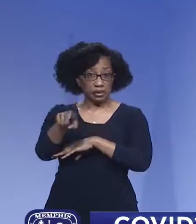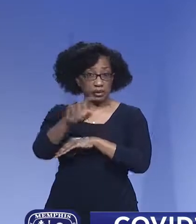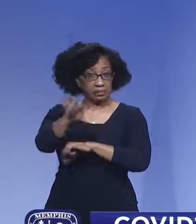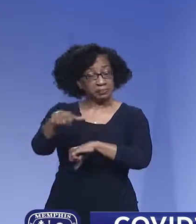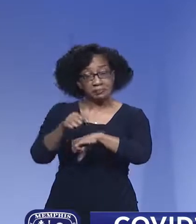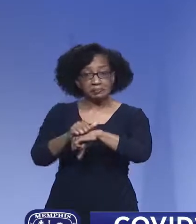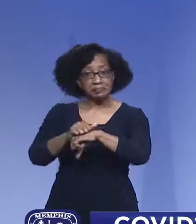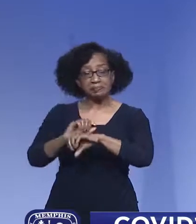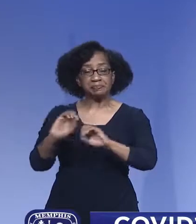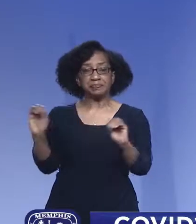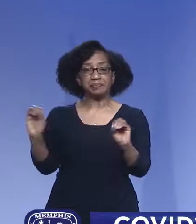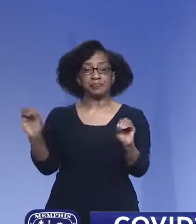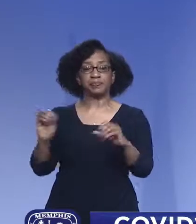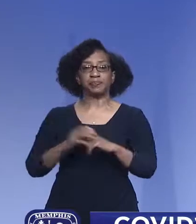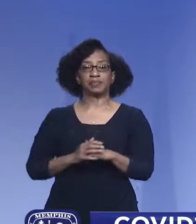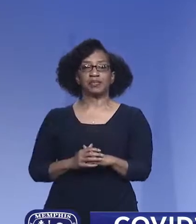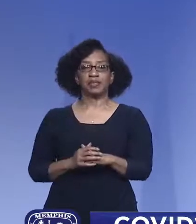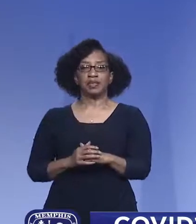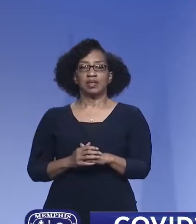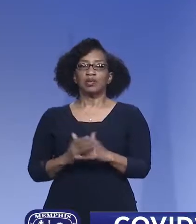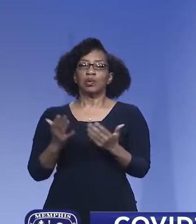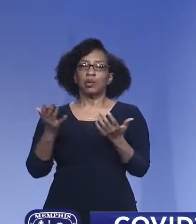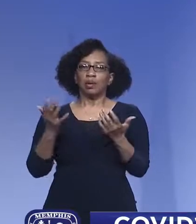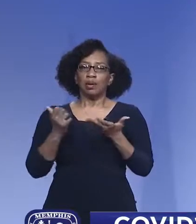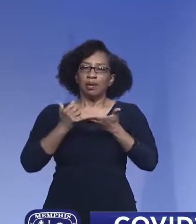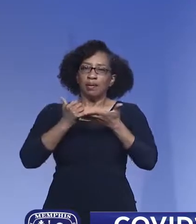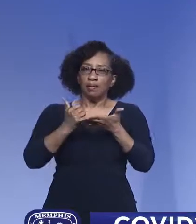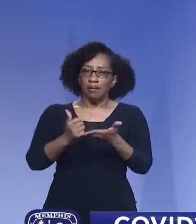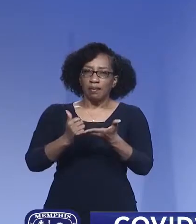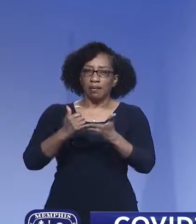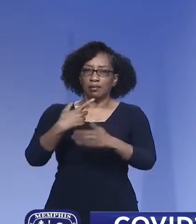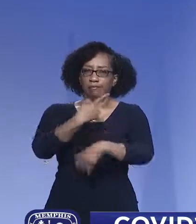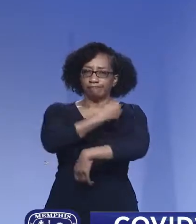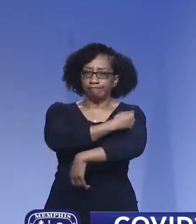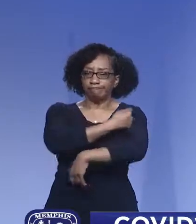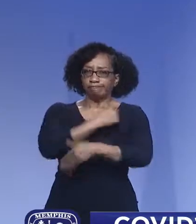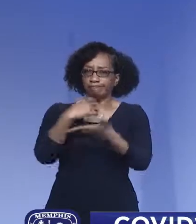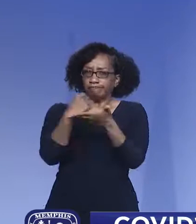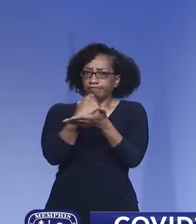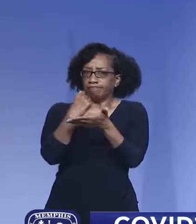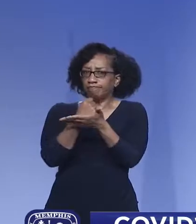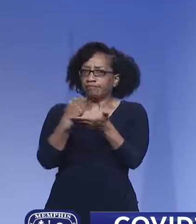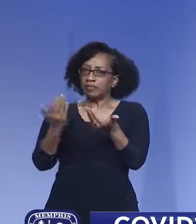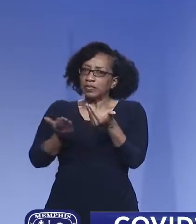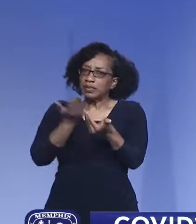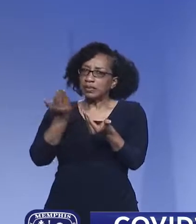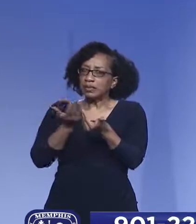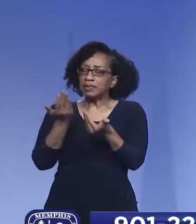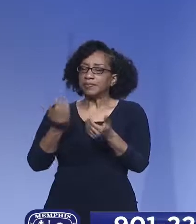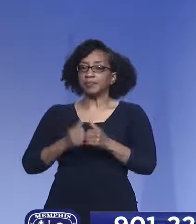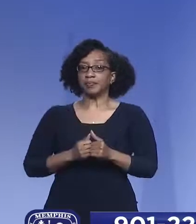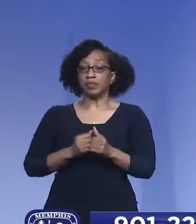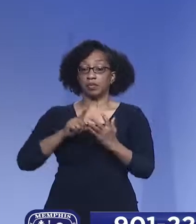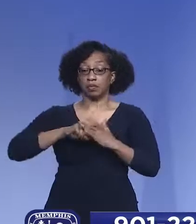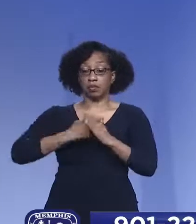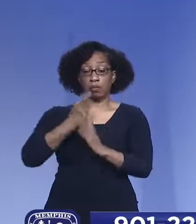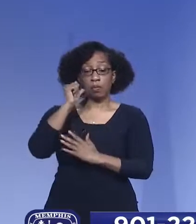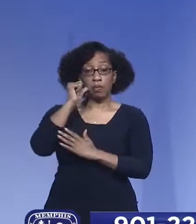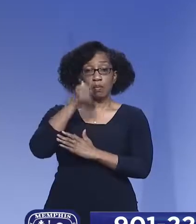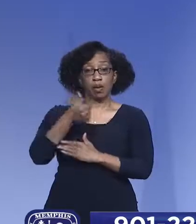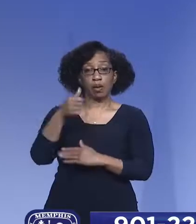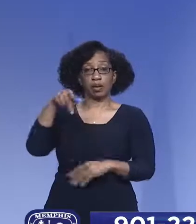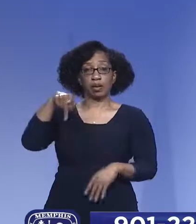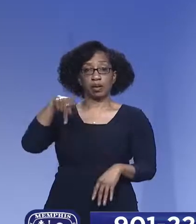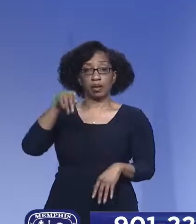to continue to make it as easy for people to get access to a vaccine as possible. And so tomorrow at the Pipkin